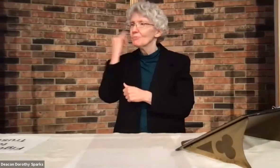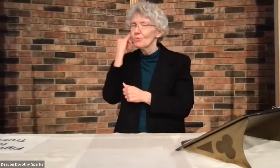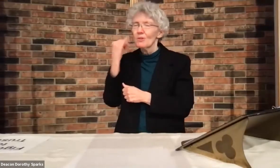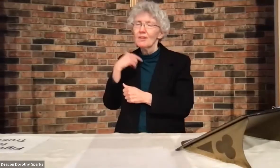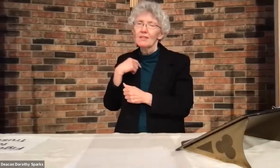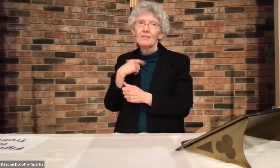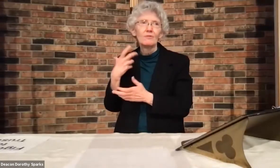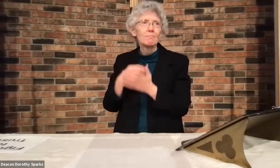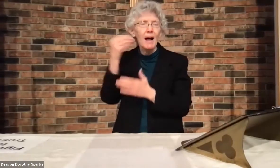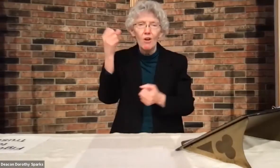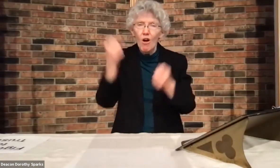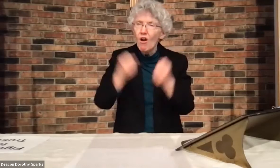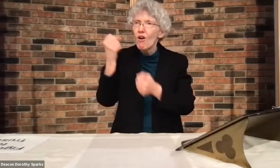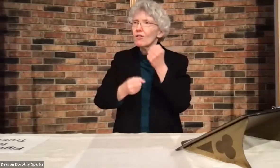And now the fourth mirror.